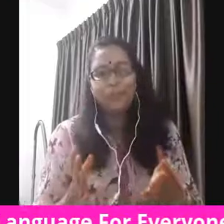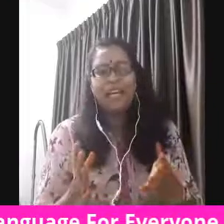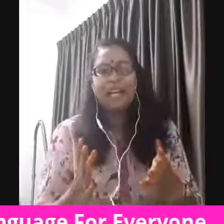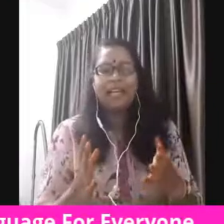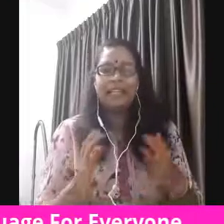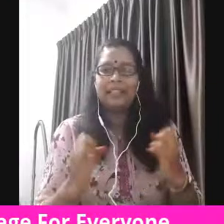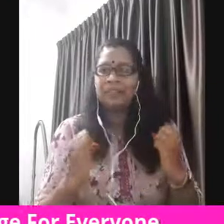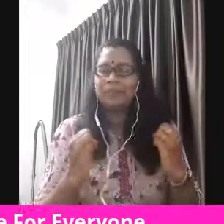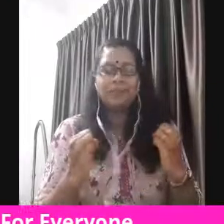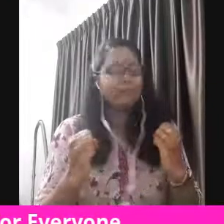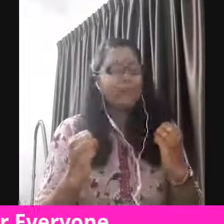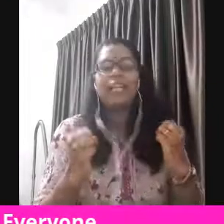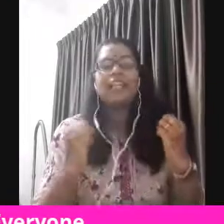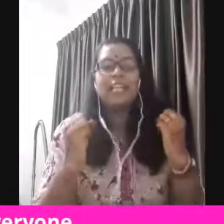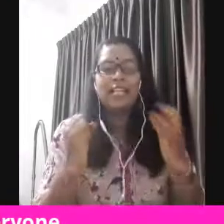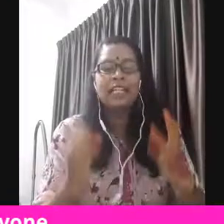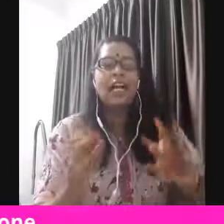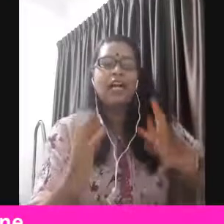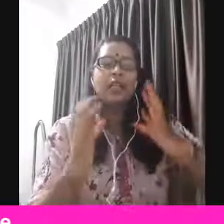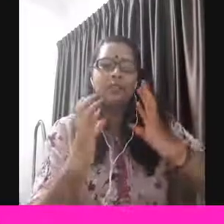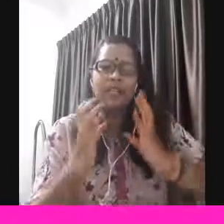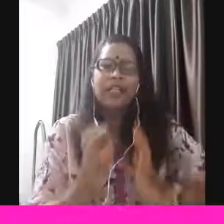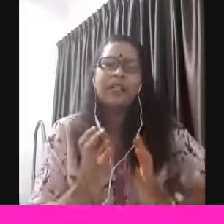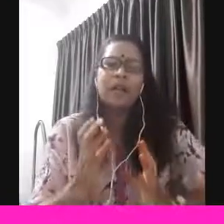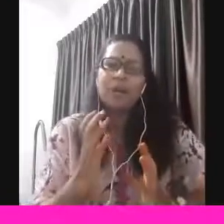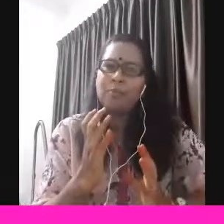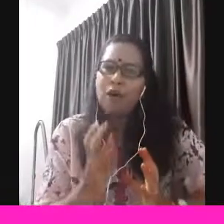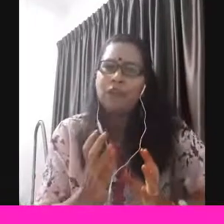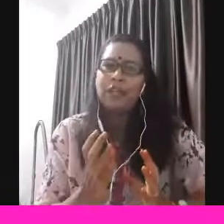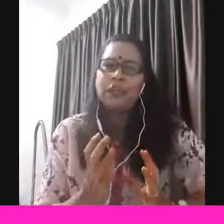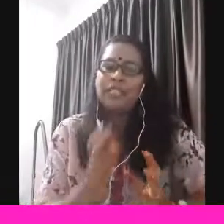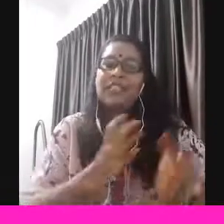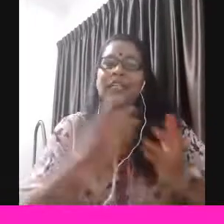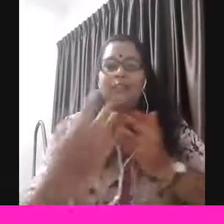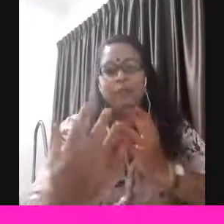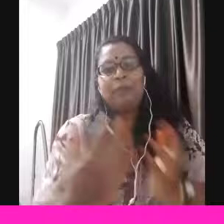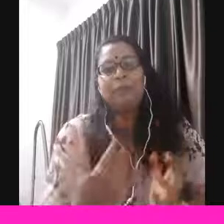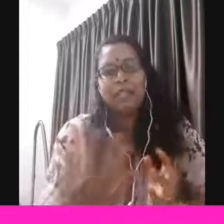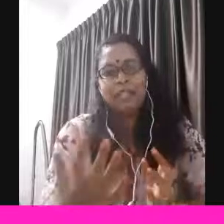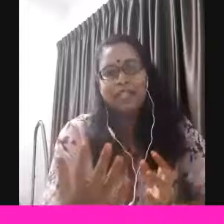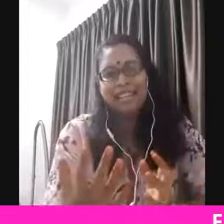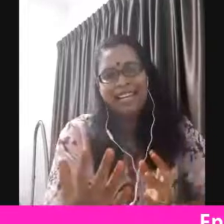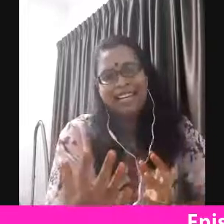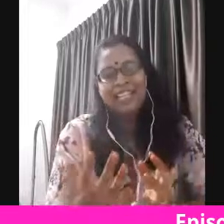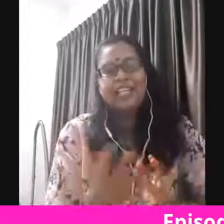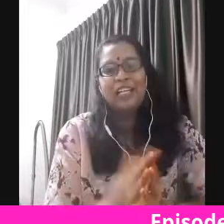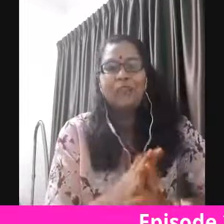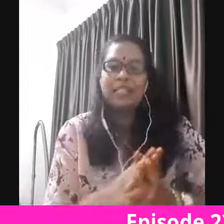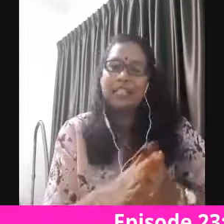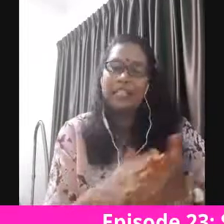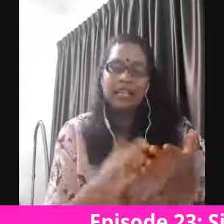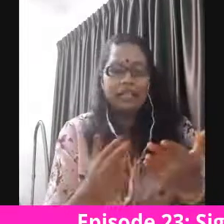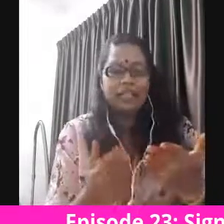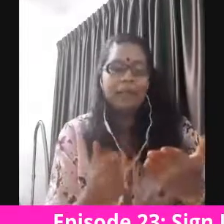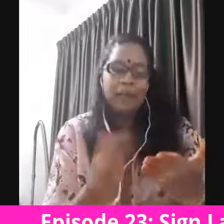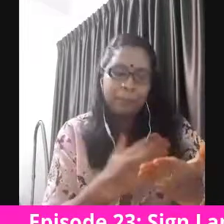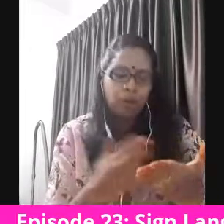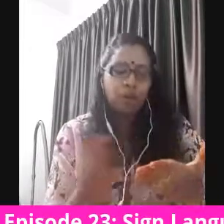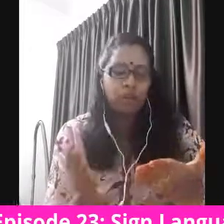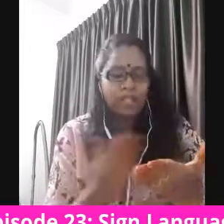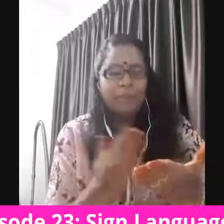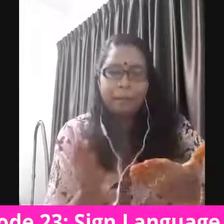you, and you will learn more when you interact with people. Yeah. If you